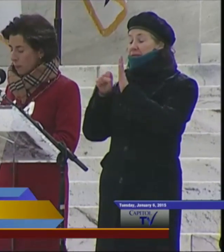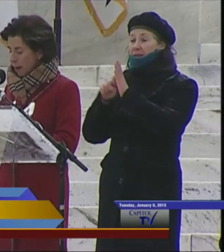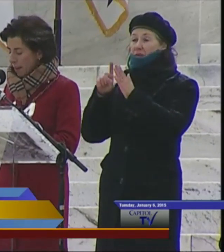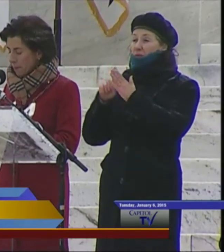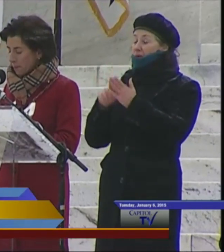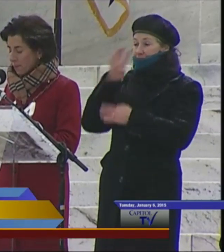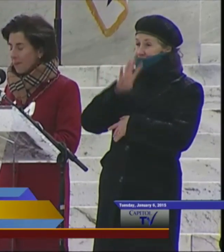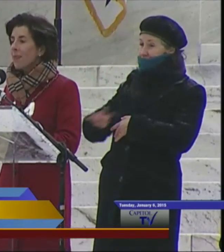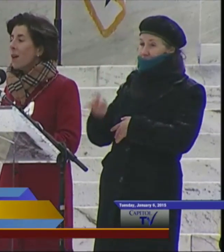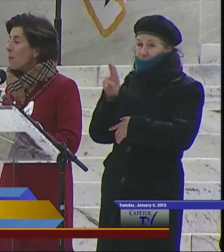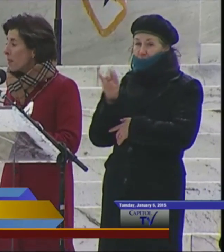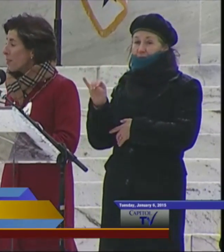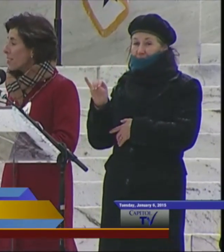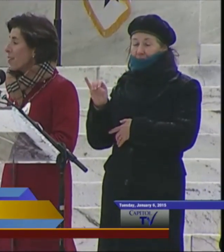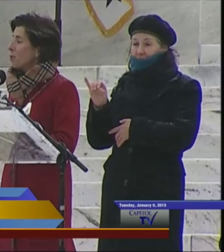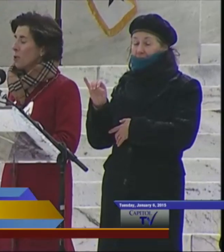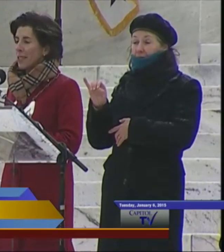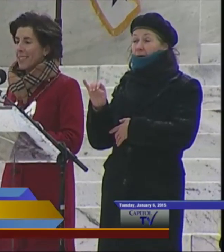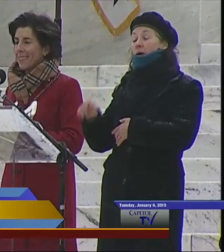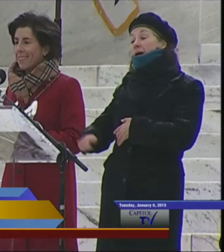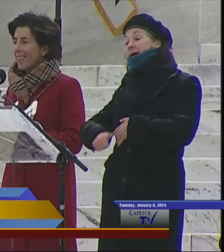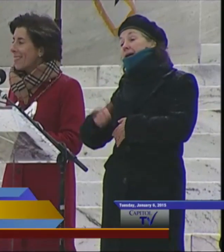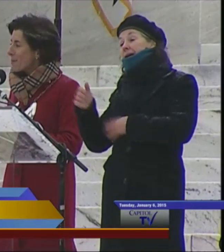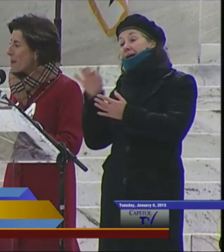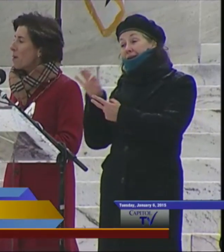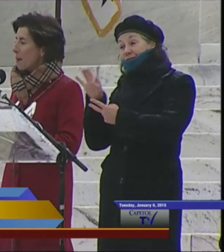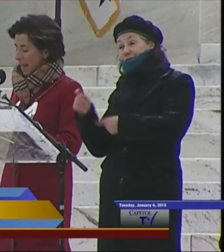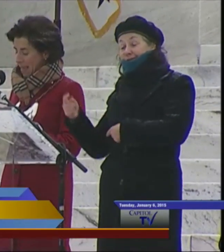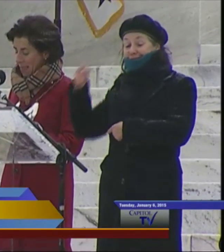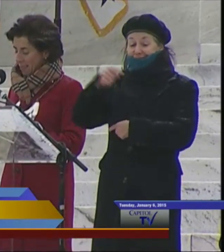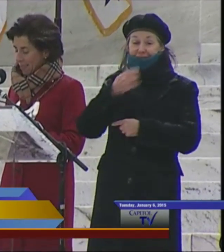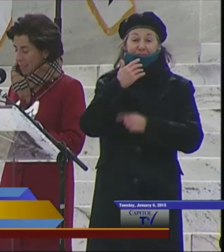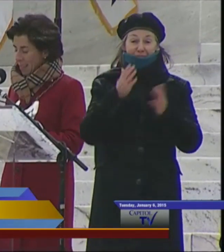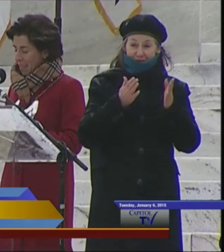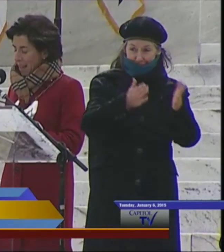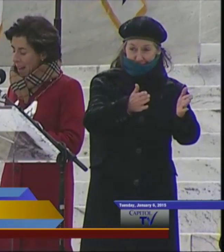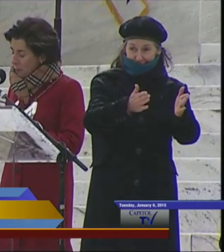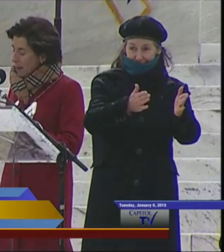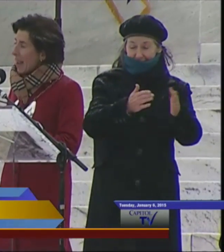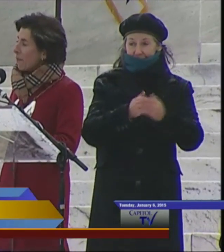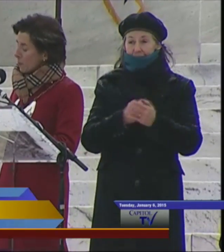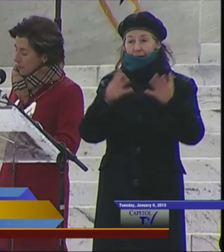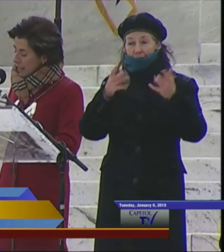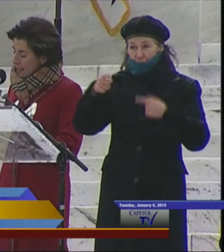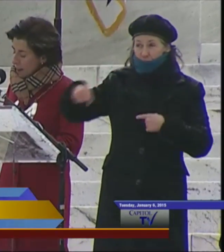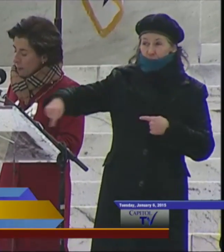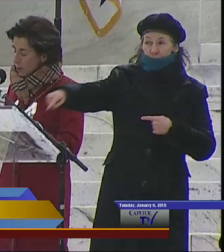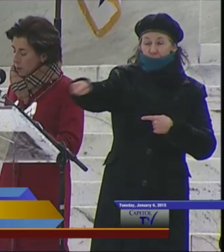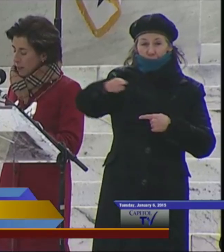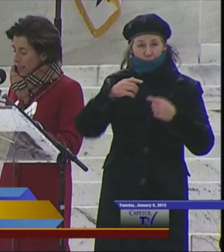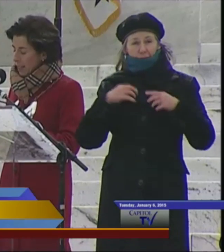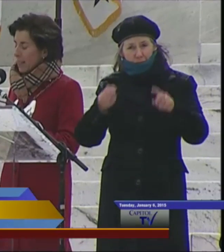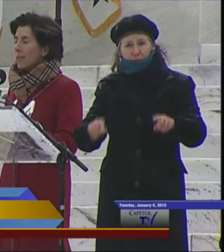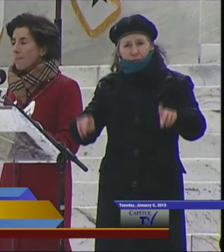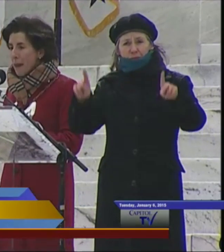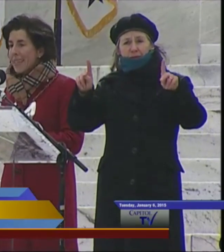us by. But there's another choice. There's a better path. I want everyone to have